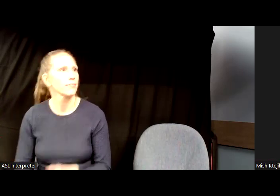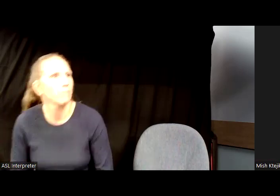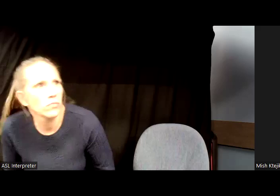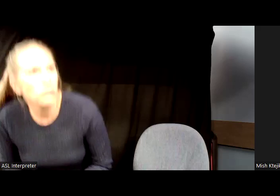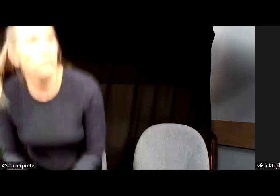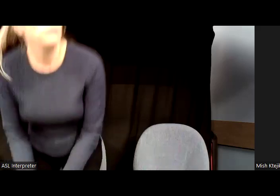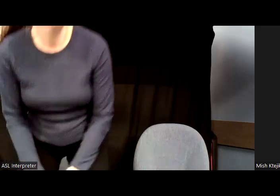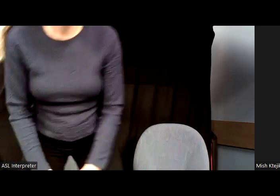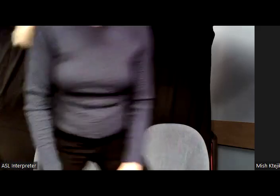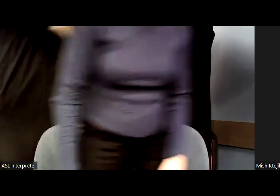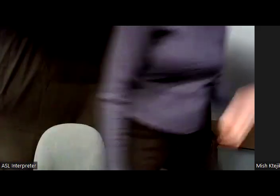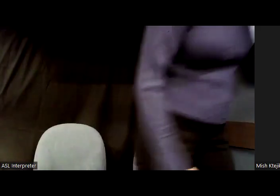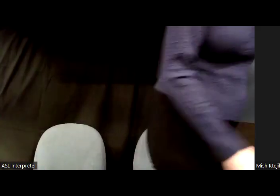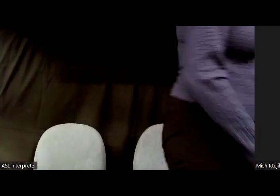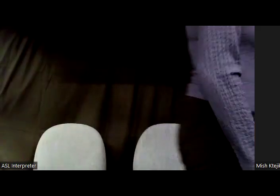Boy, I met the wrong night.